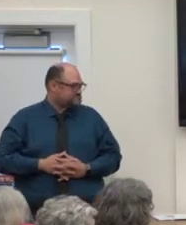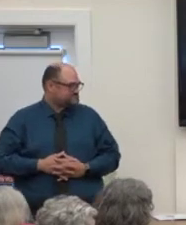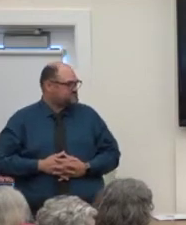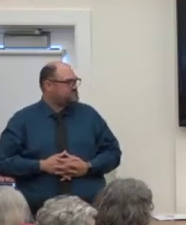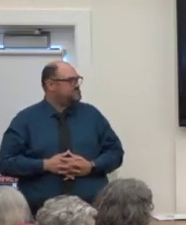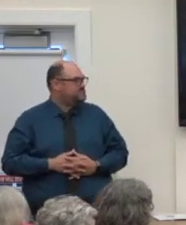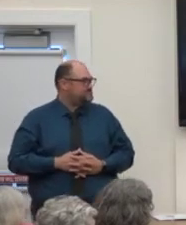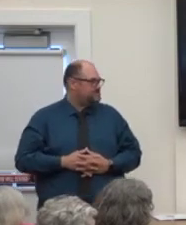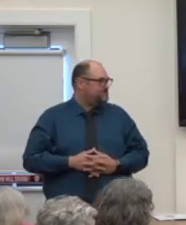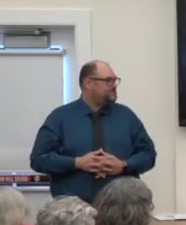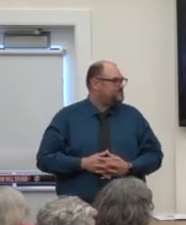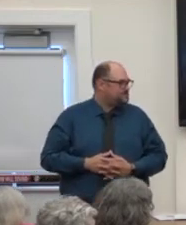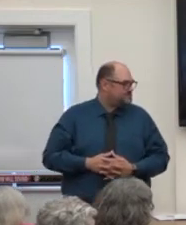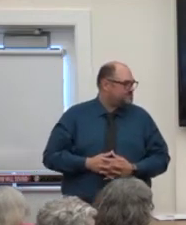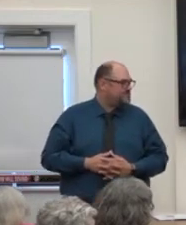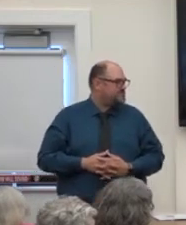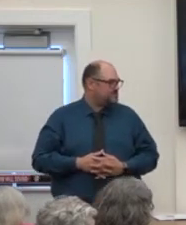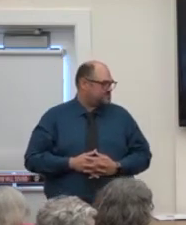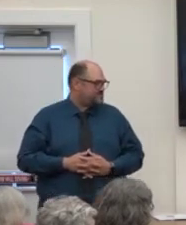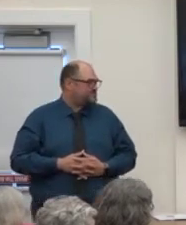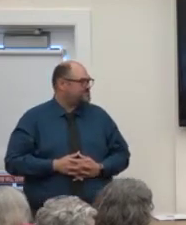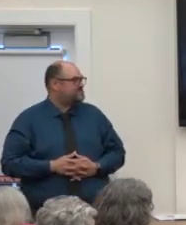A, B, C, D, E.